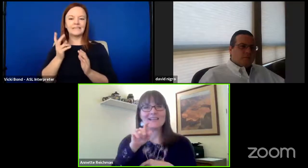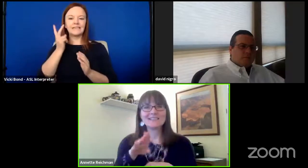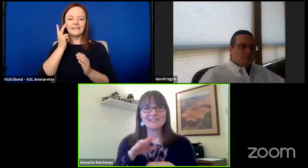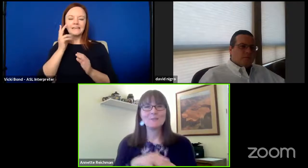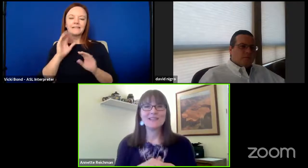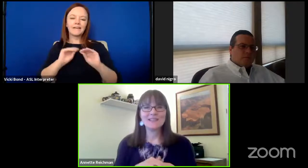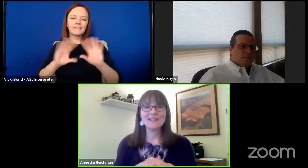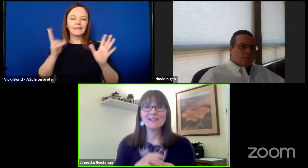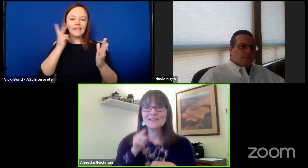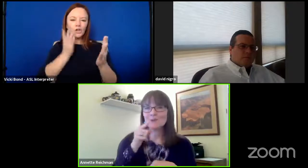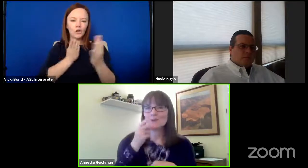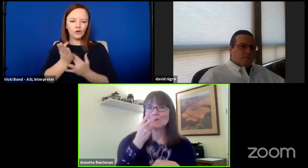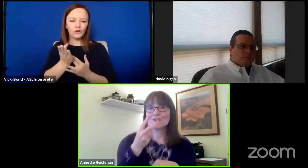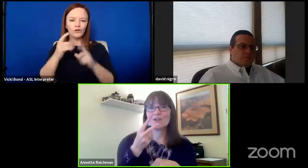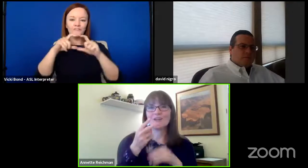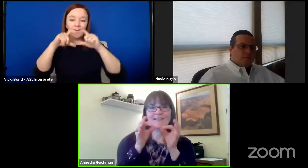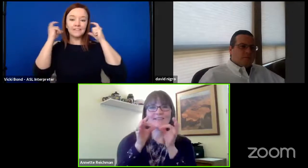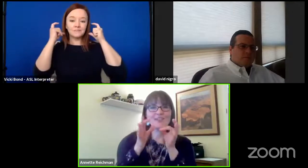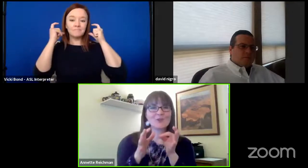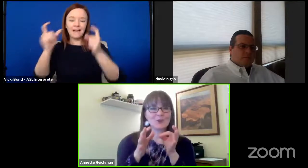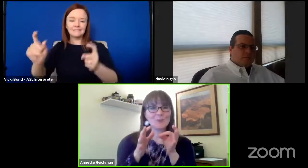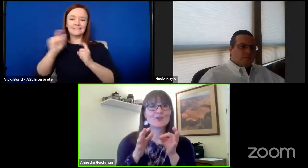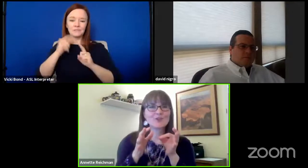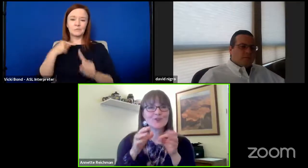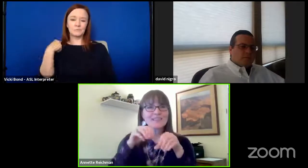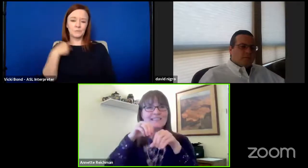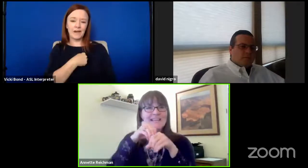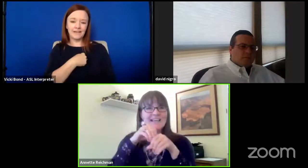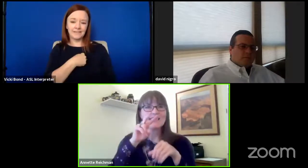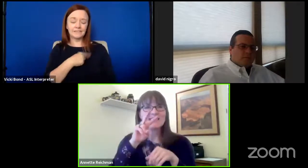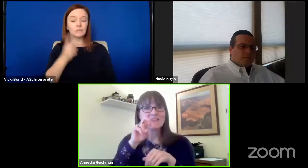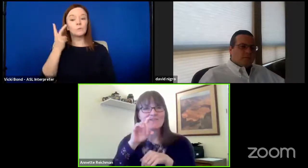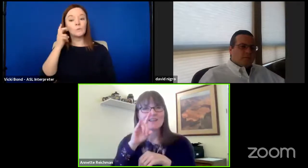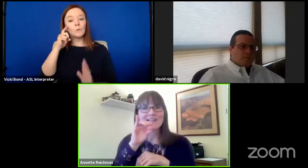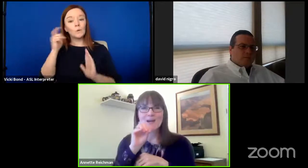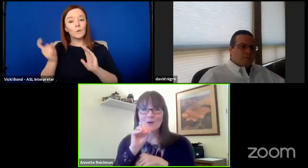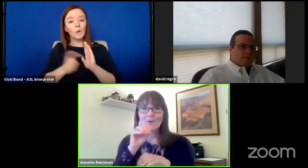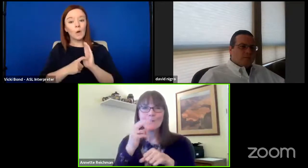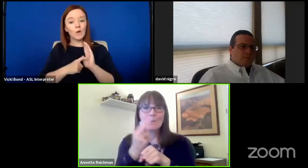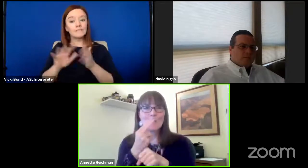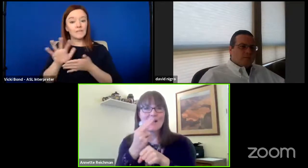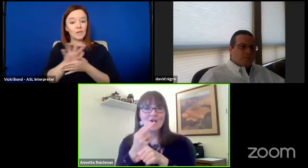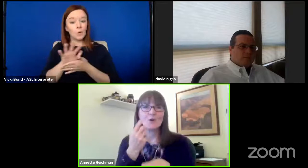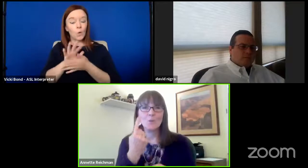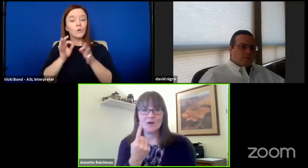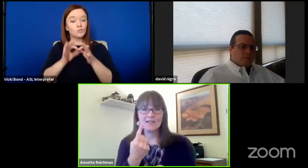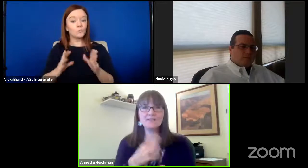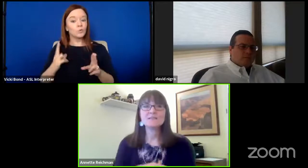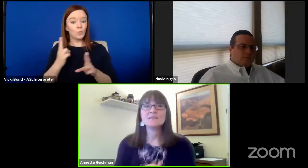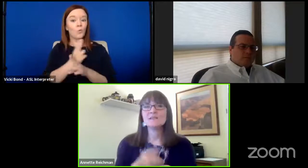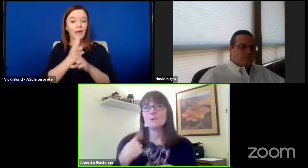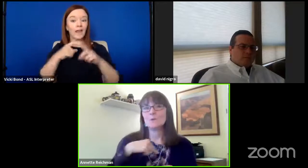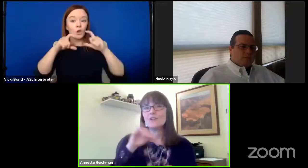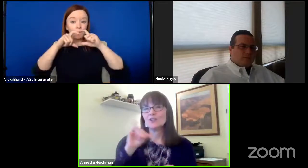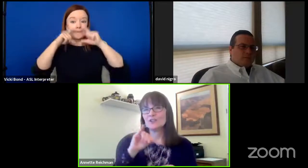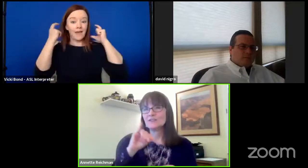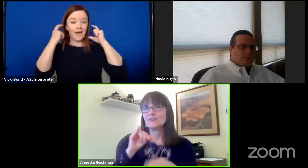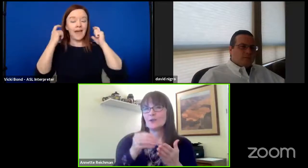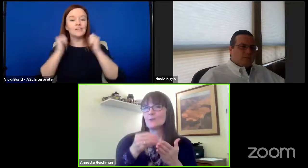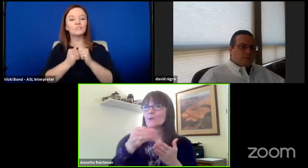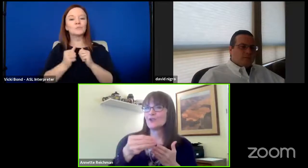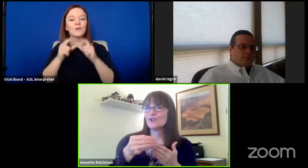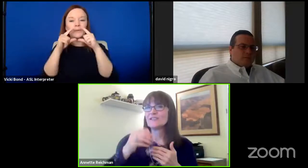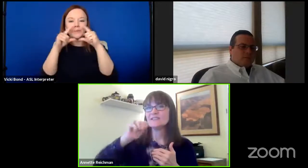to ASDB. You saw the interpreter in the video wear one. We